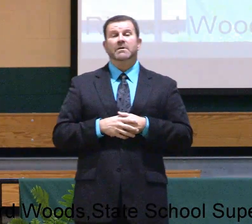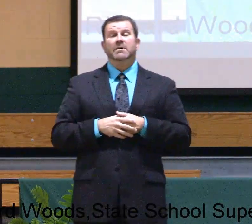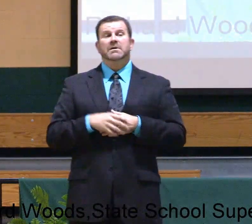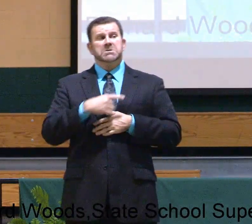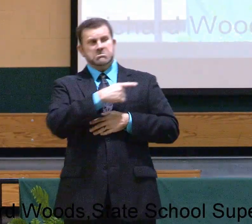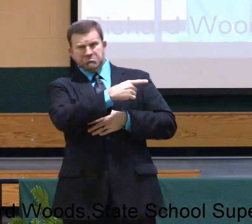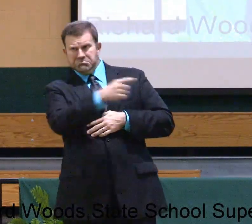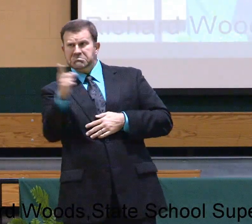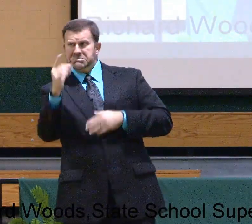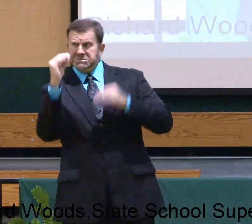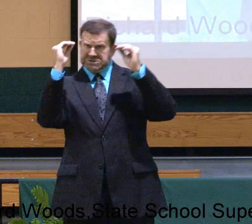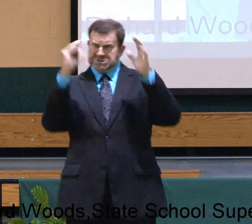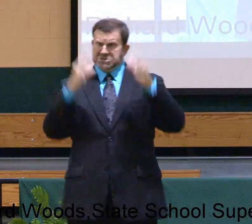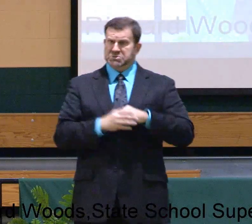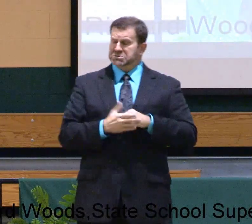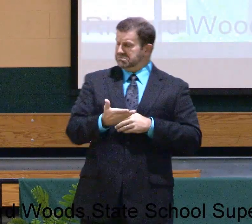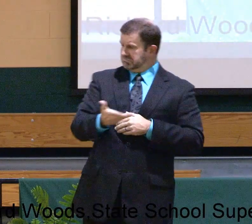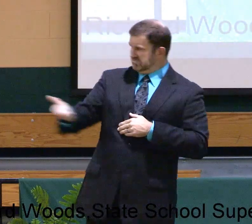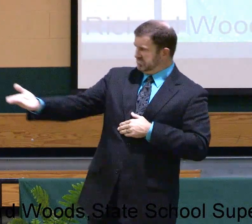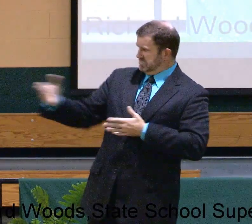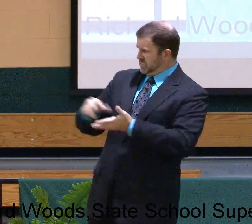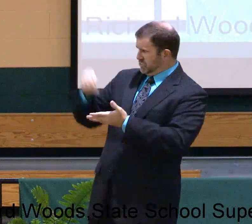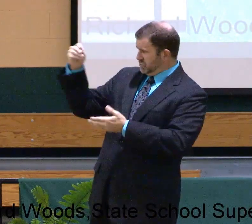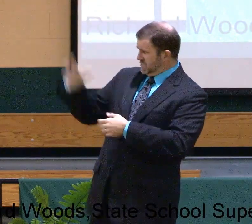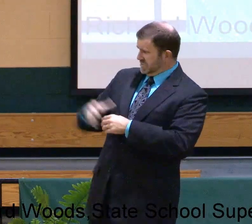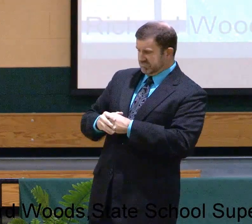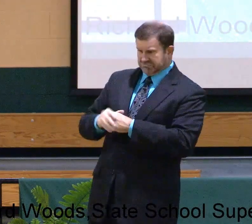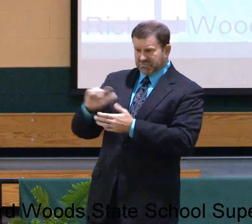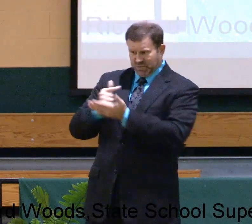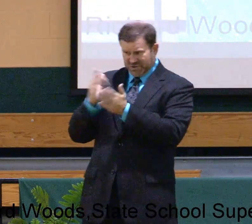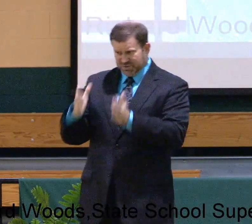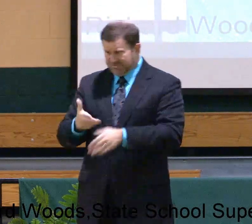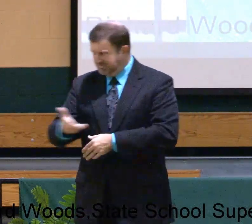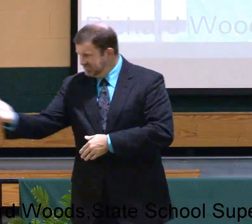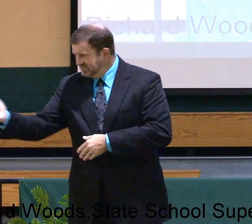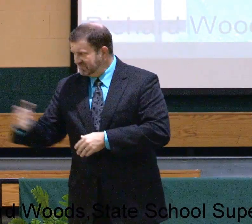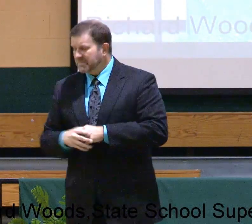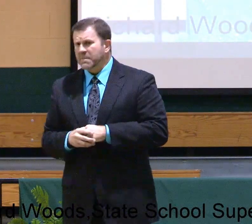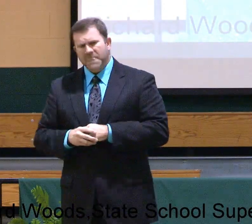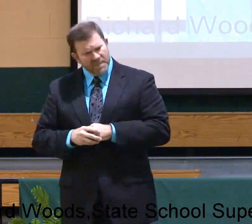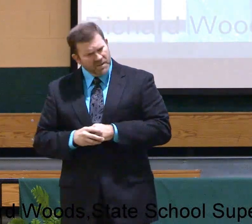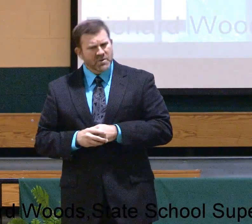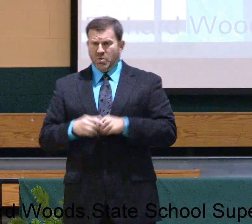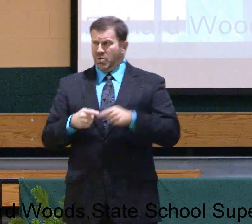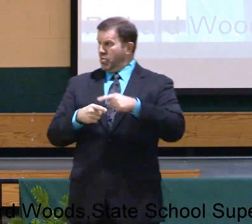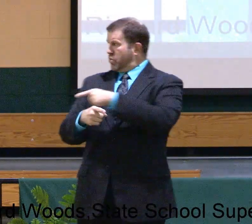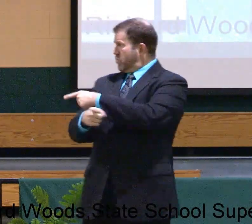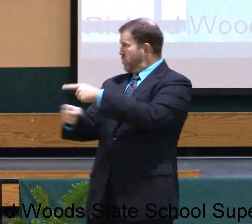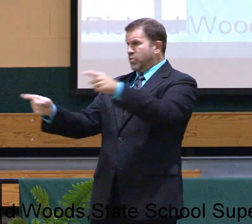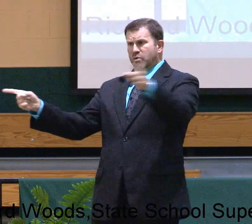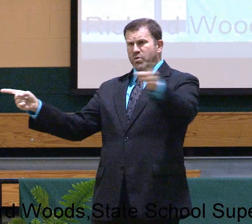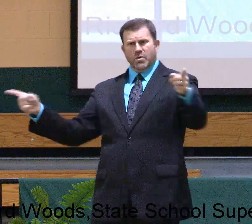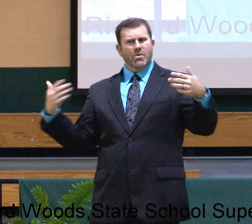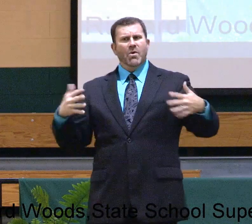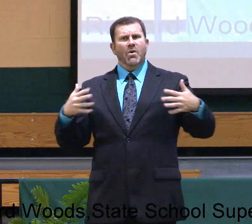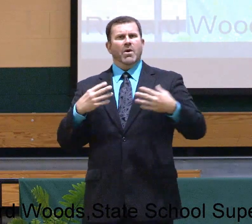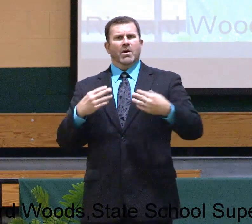and to our students and graduates, I would gladly say that you are all givers of hope. You are individuals